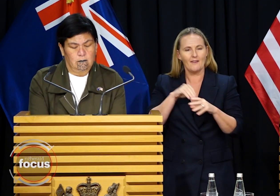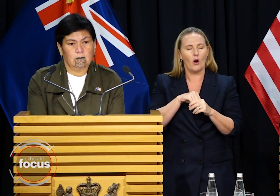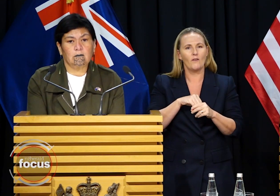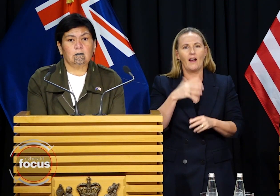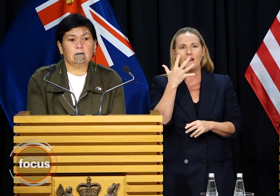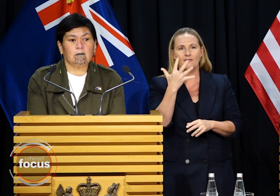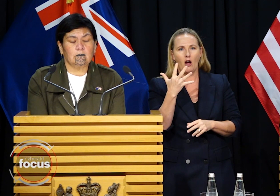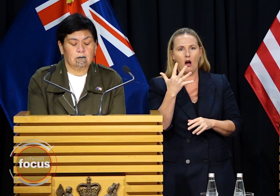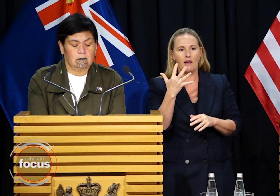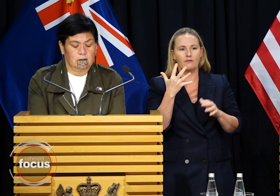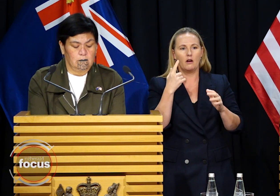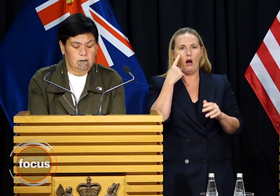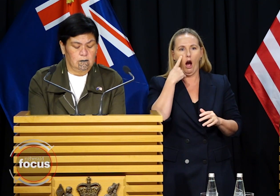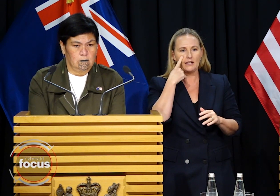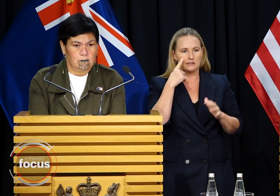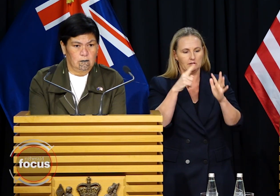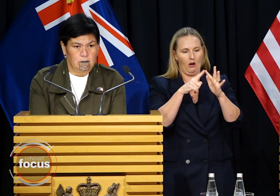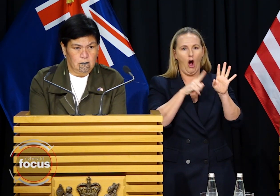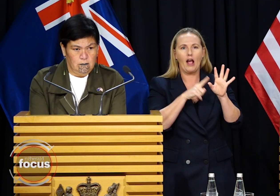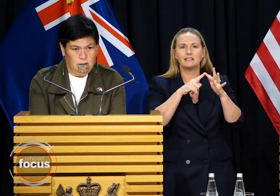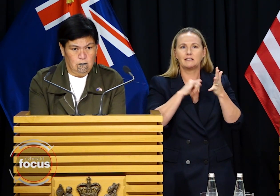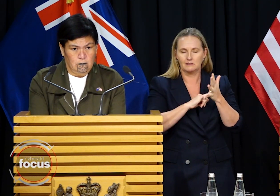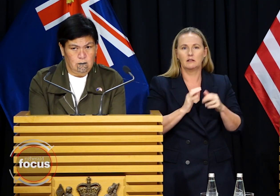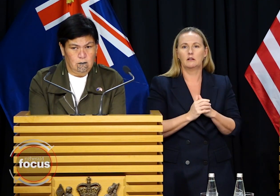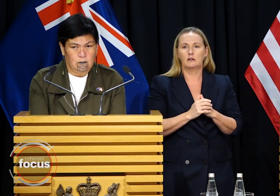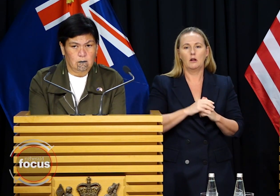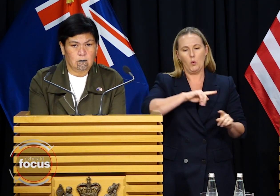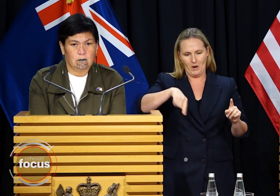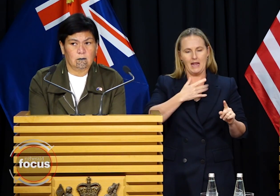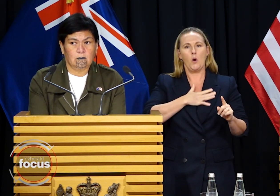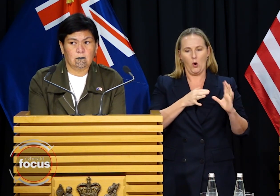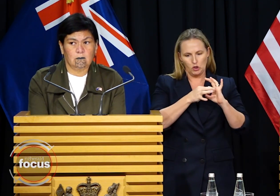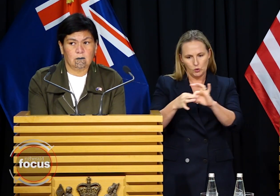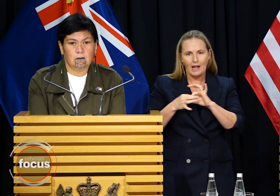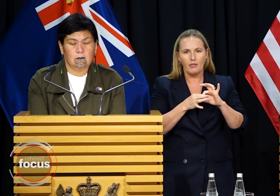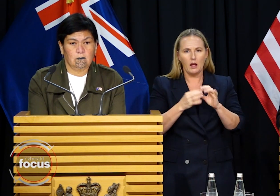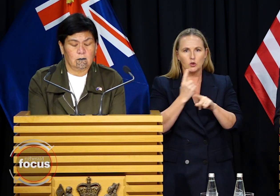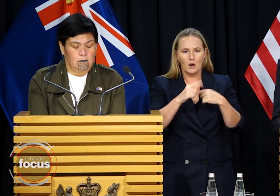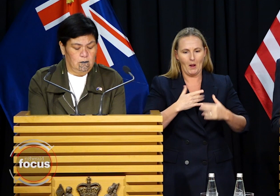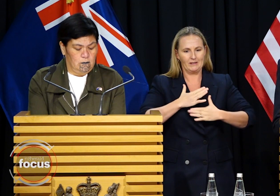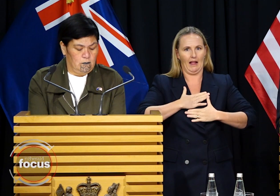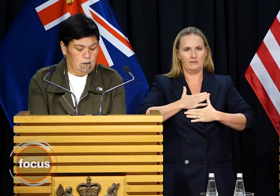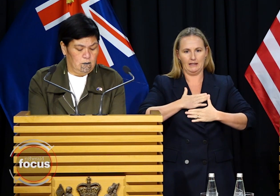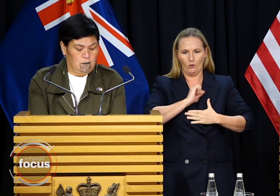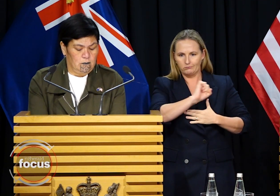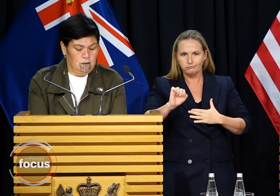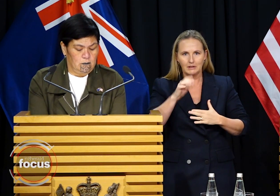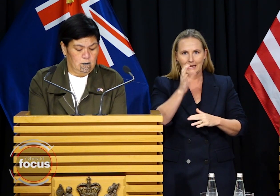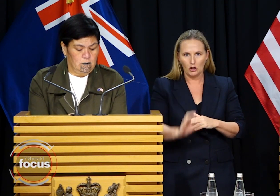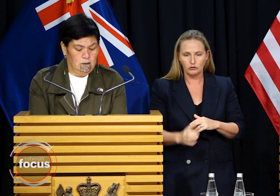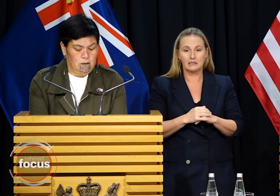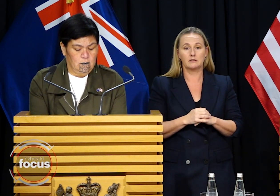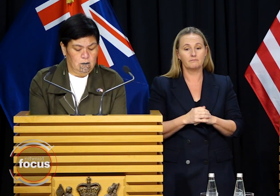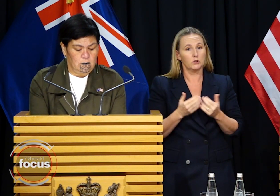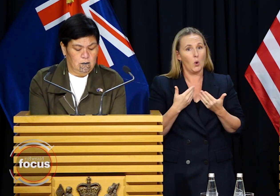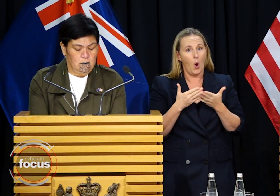long worked together on the most important national security issues. And so as we further develop AUKUS, as I said, the door is open